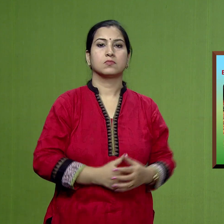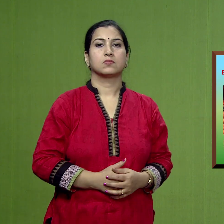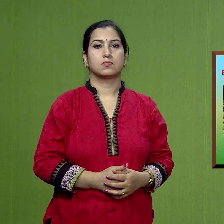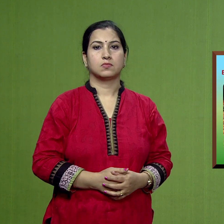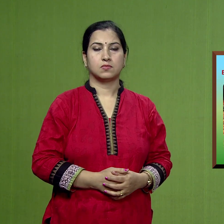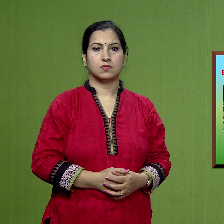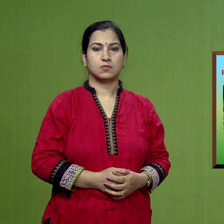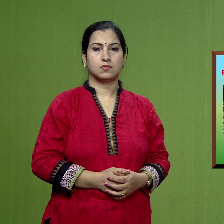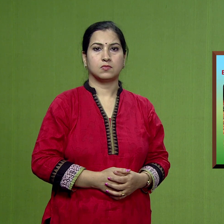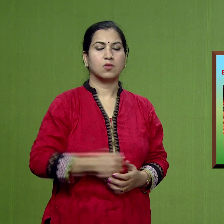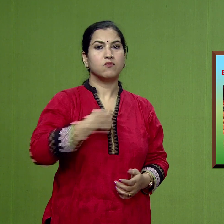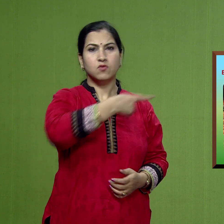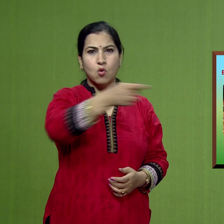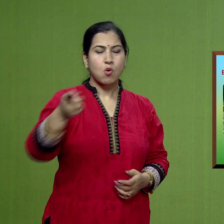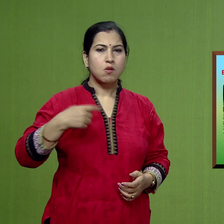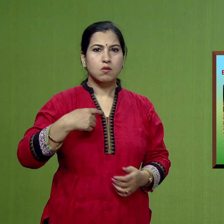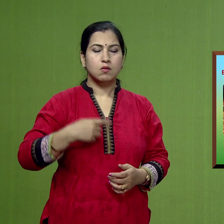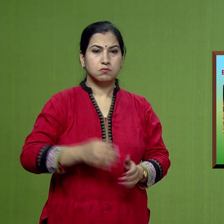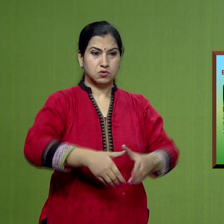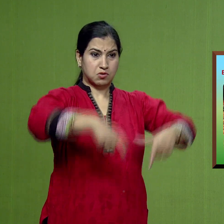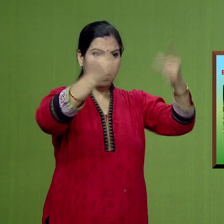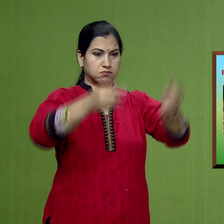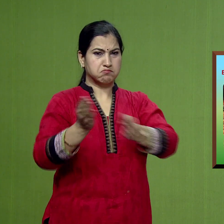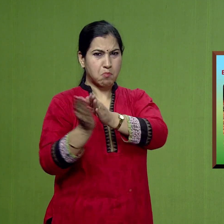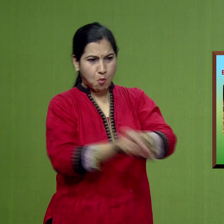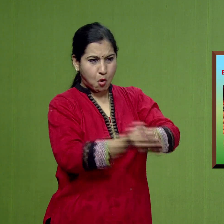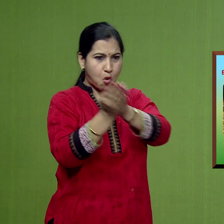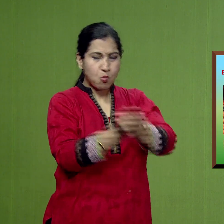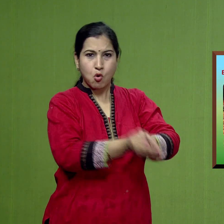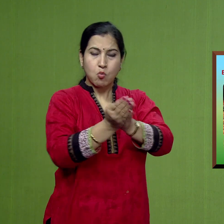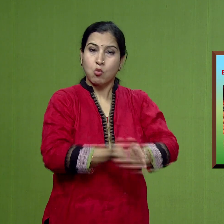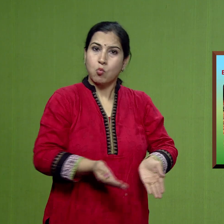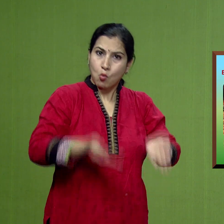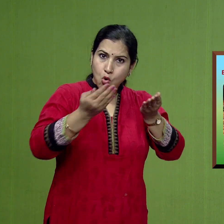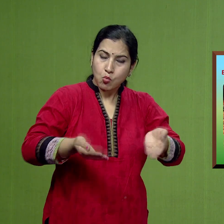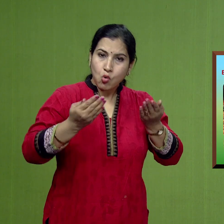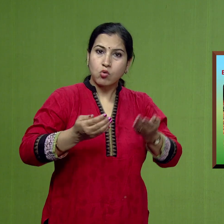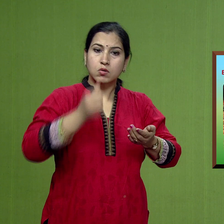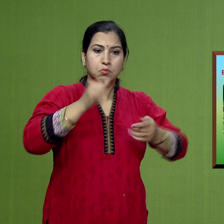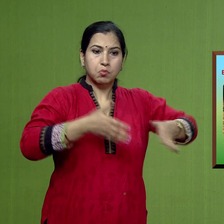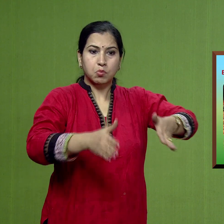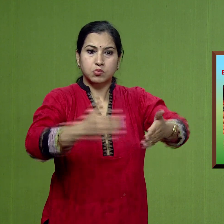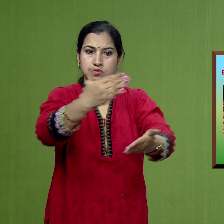We are cutting more of trees and covering farms, water bodies to accommodate houses for